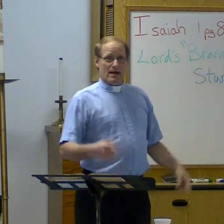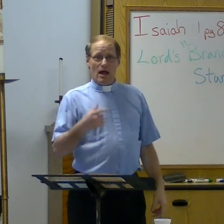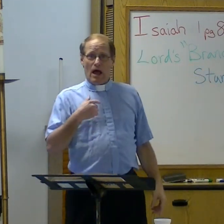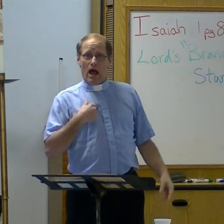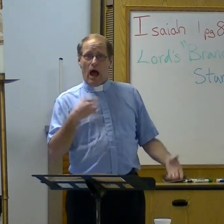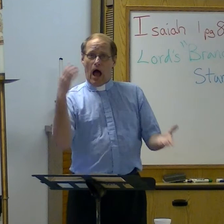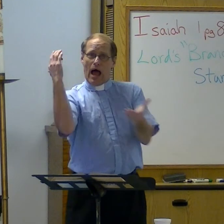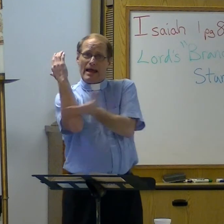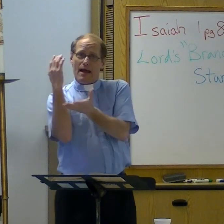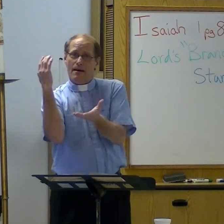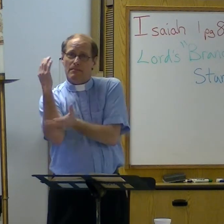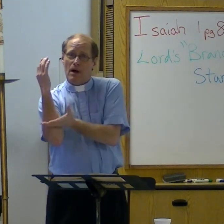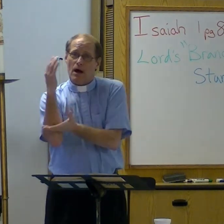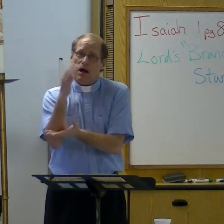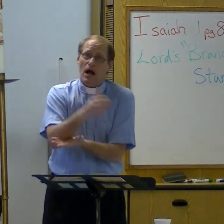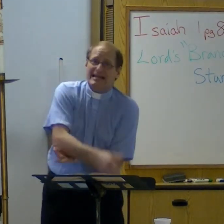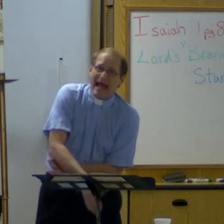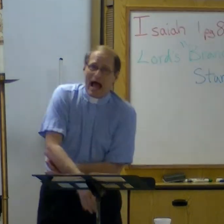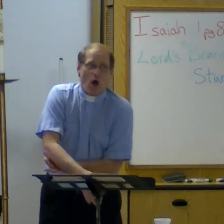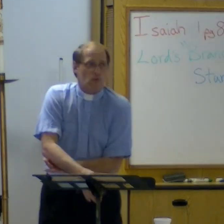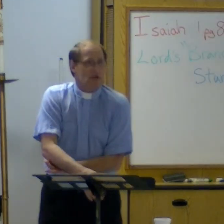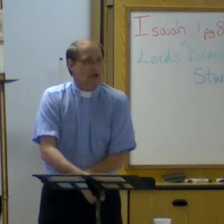When I am cut down,